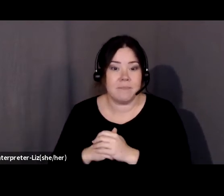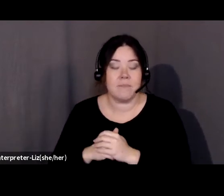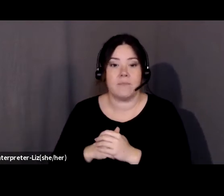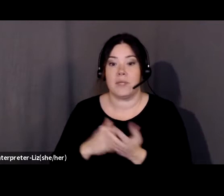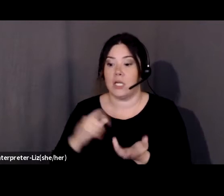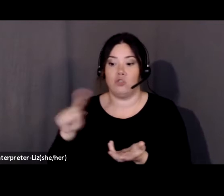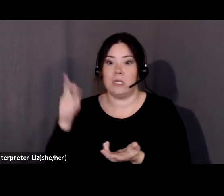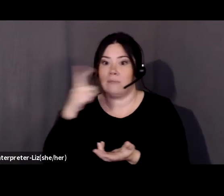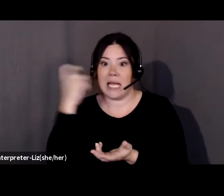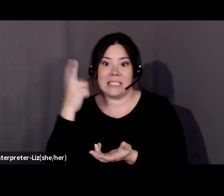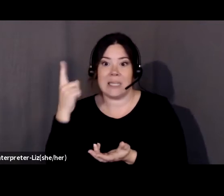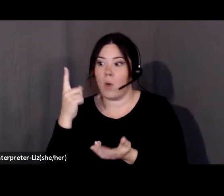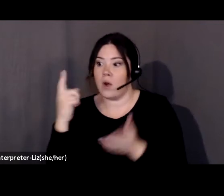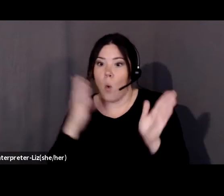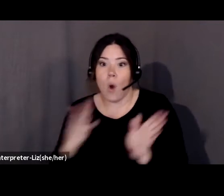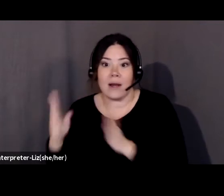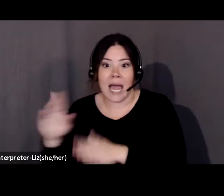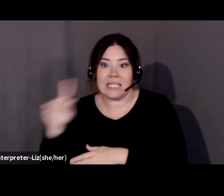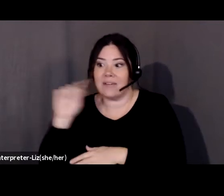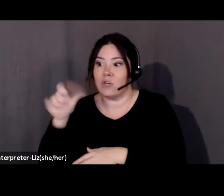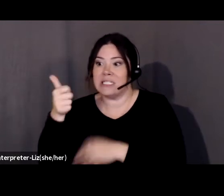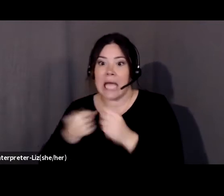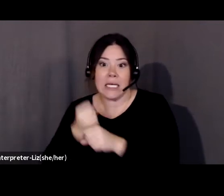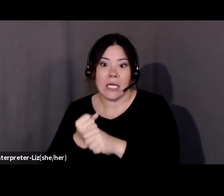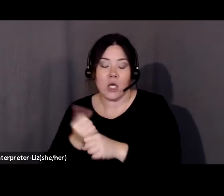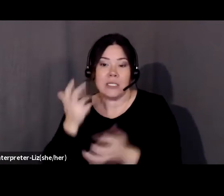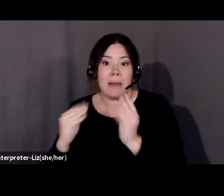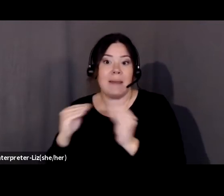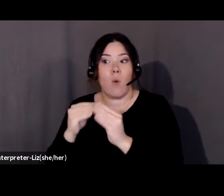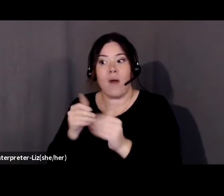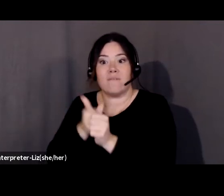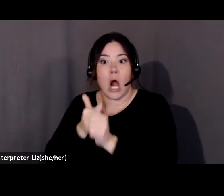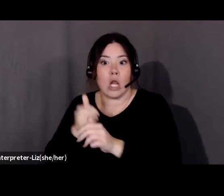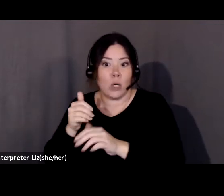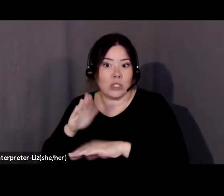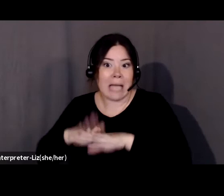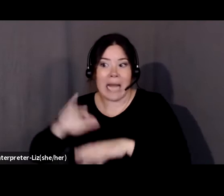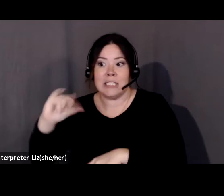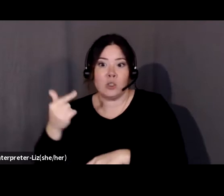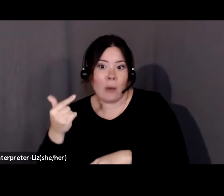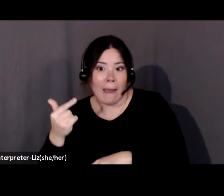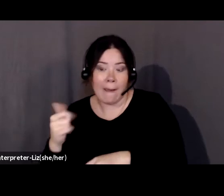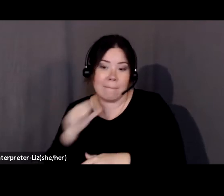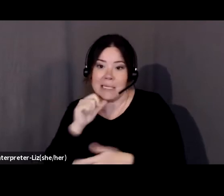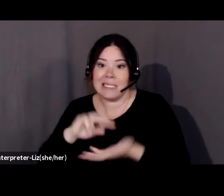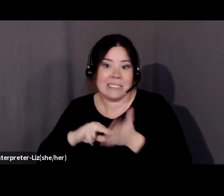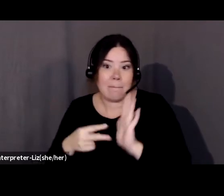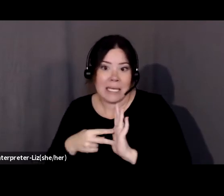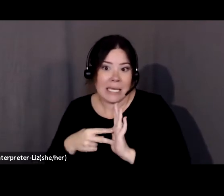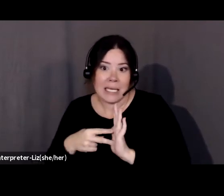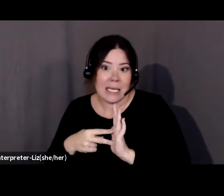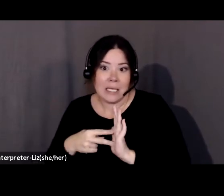has been organizing for 10 years and may have more followers on Instagram doesn't necessarily, in my